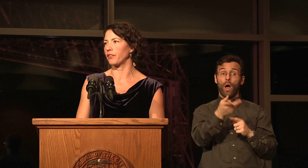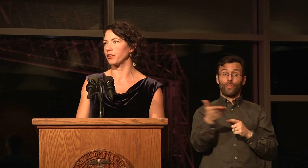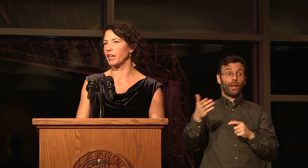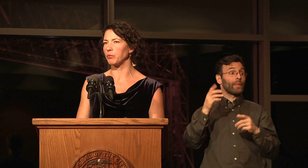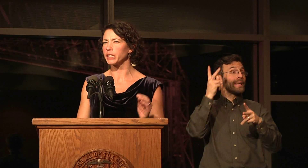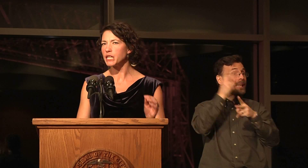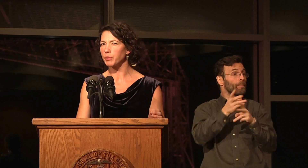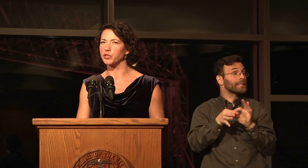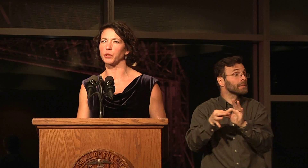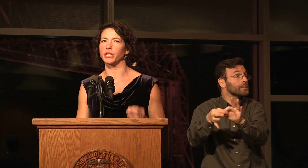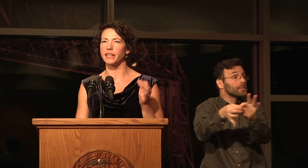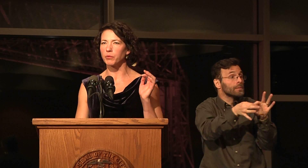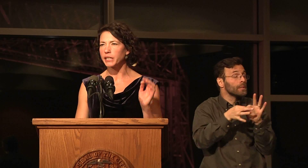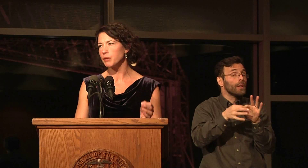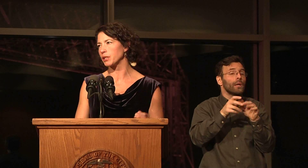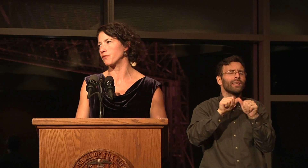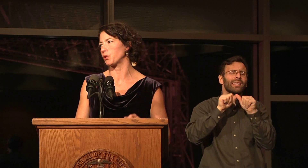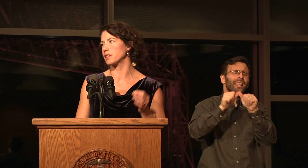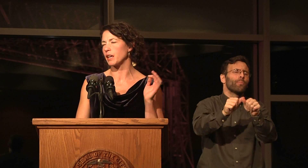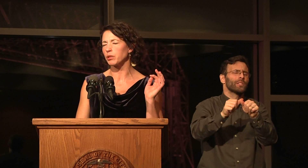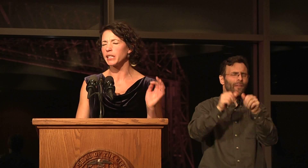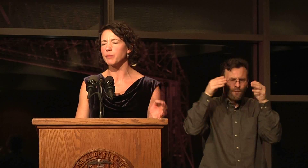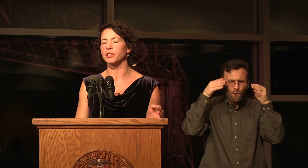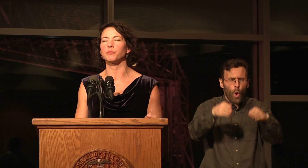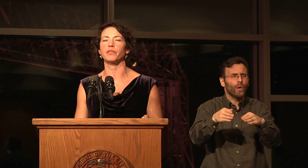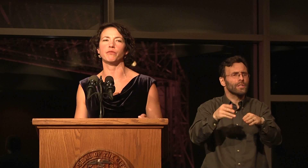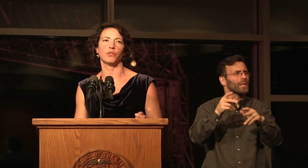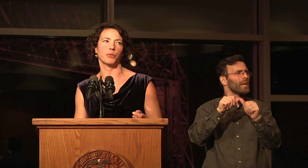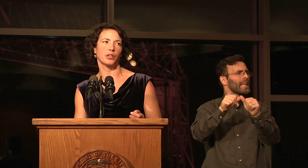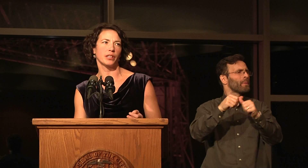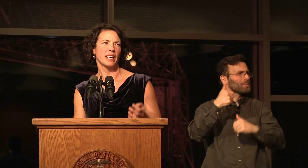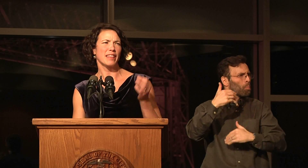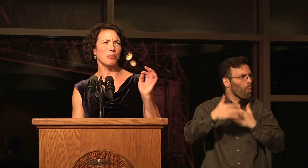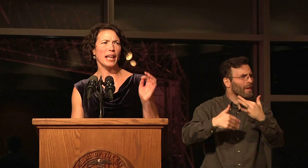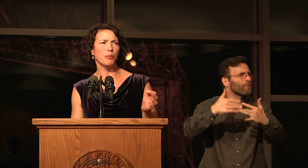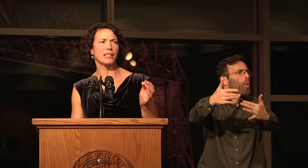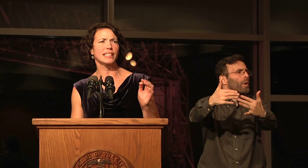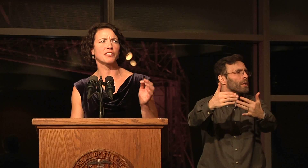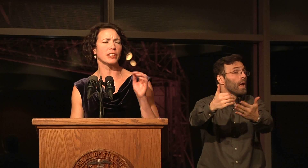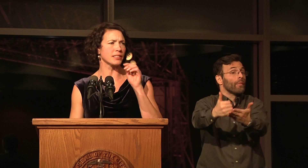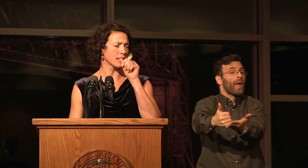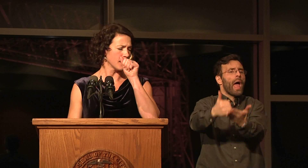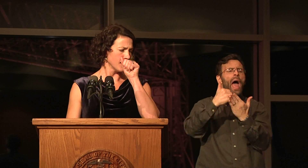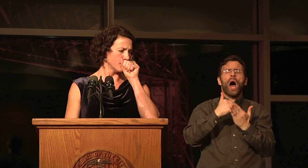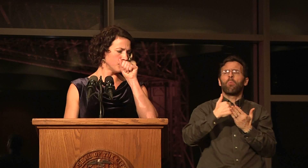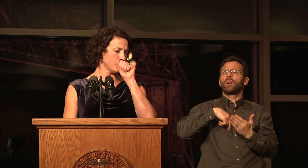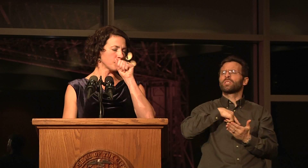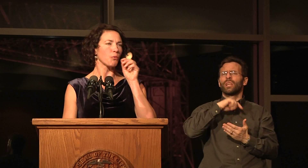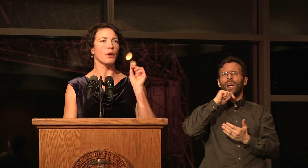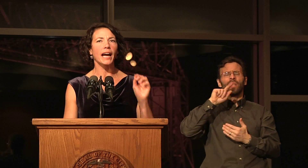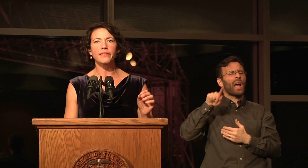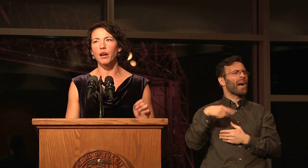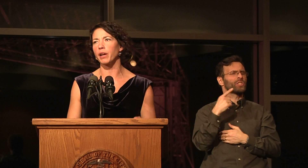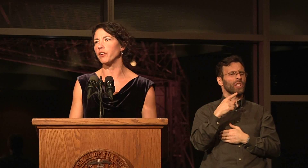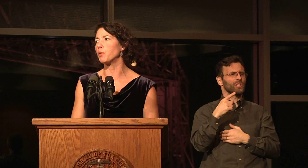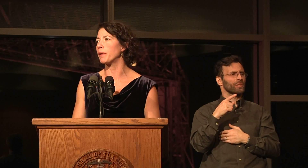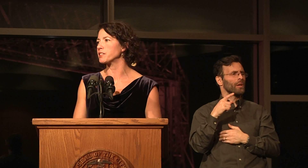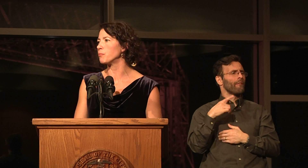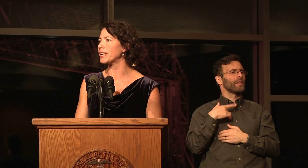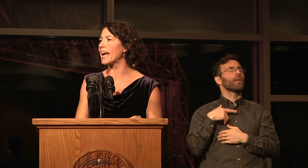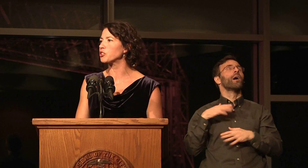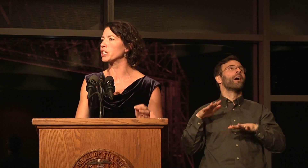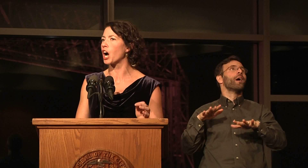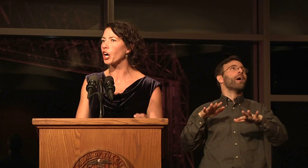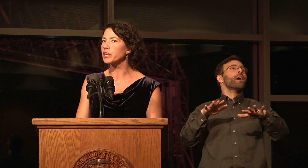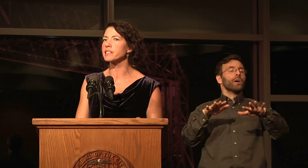us together, that will keep us working, that will keep us focused, that will keep us moving forward, that will help us not just ride that wave of